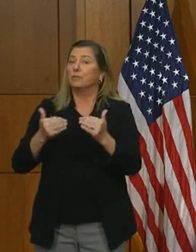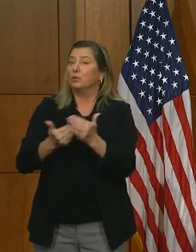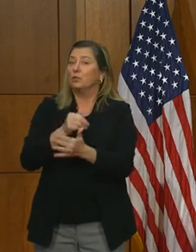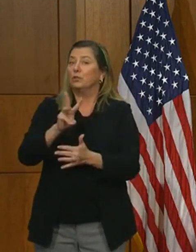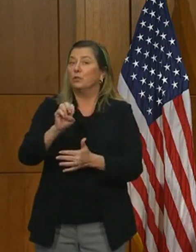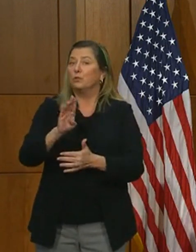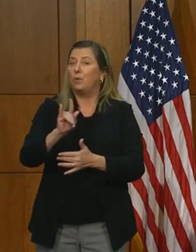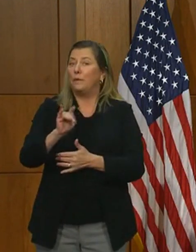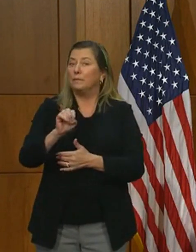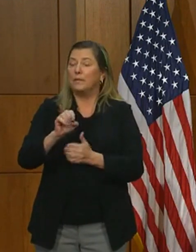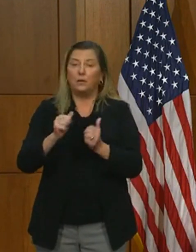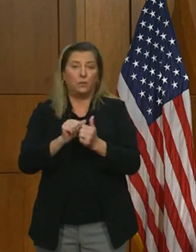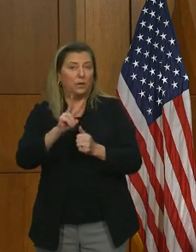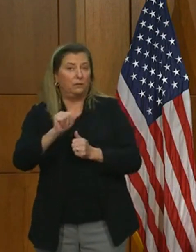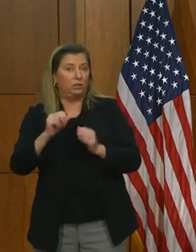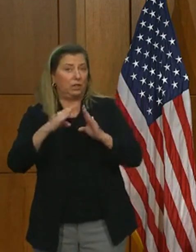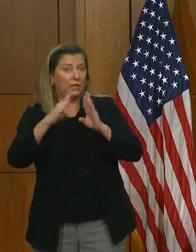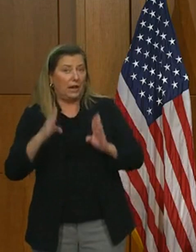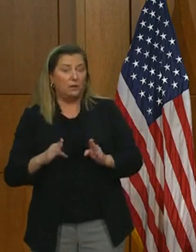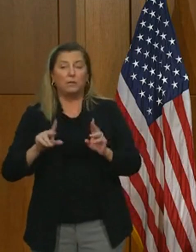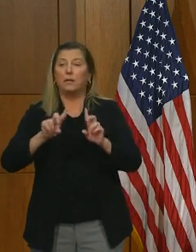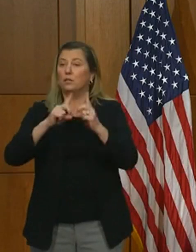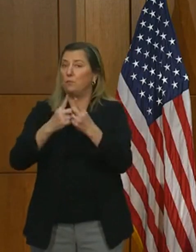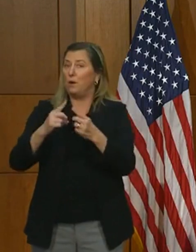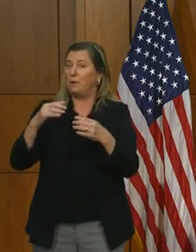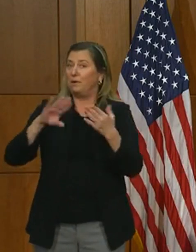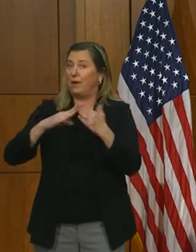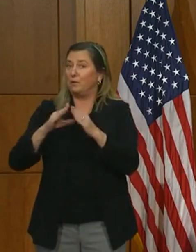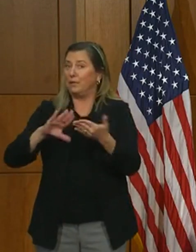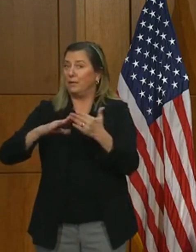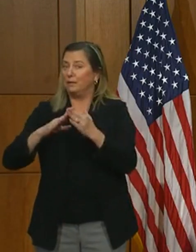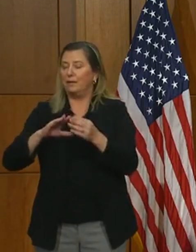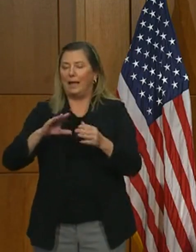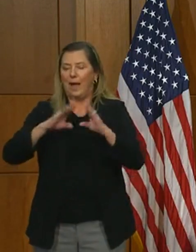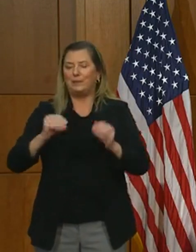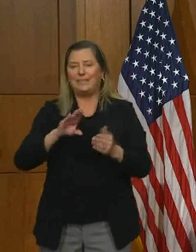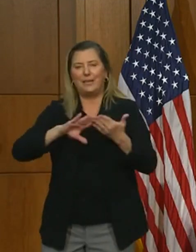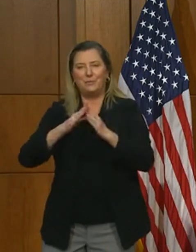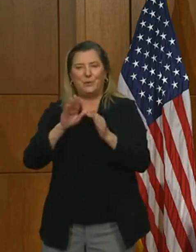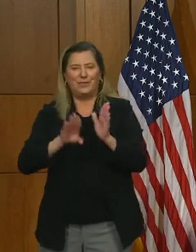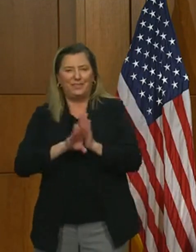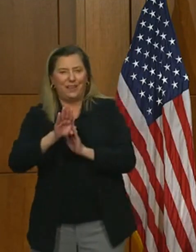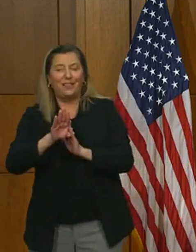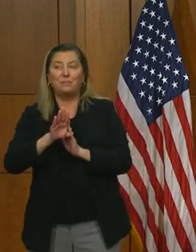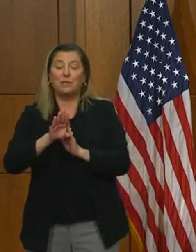Virginia Housing and the Department of Housing and Community Development that you can reach to